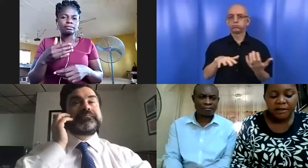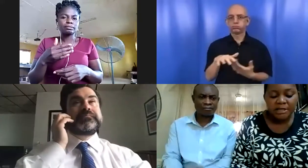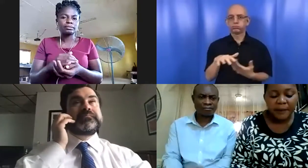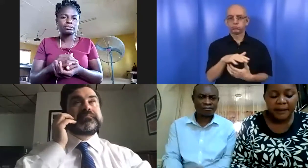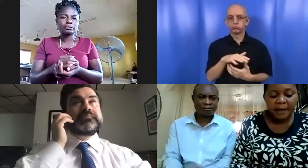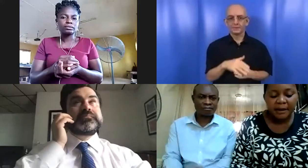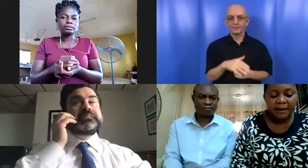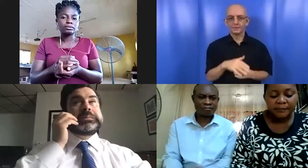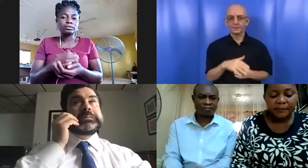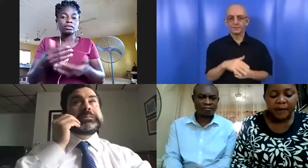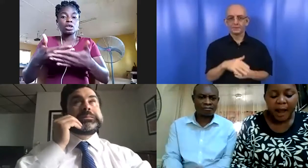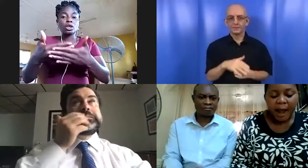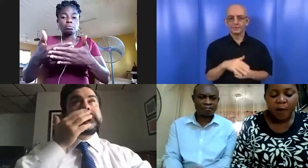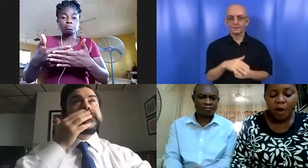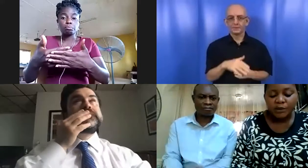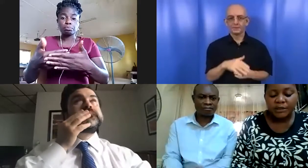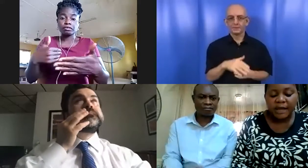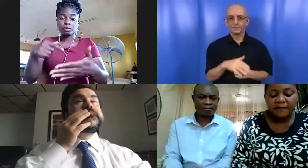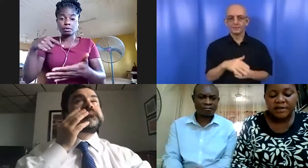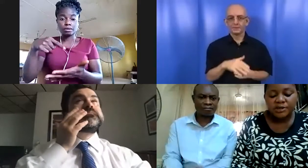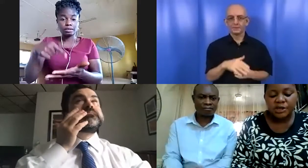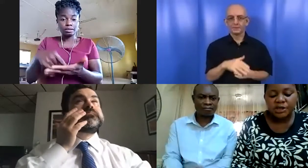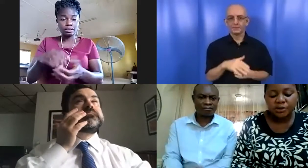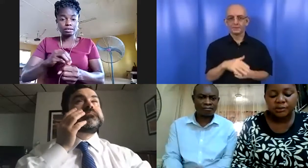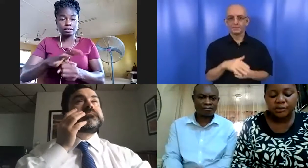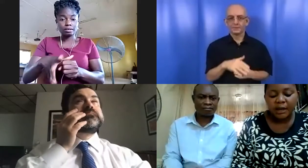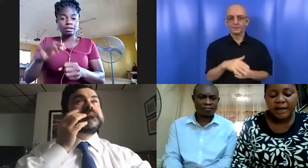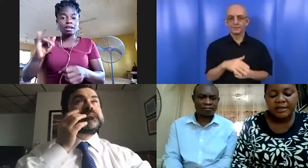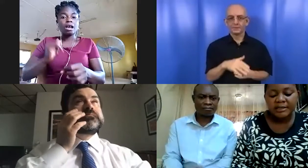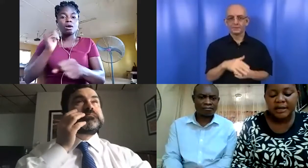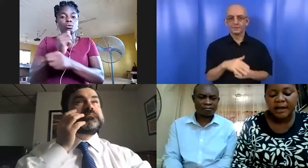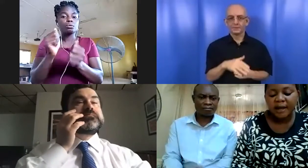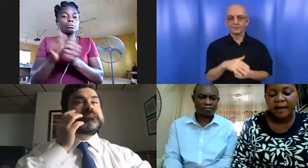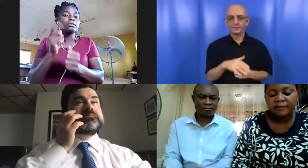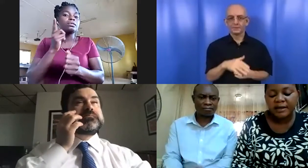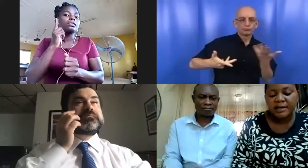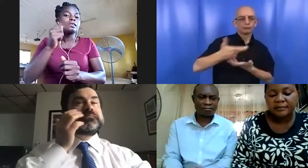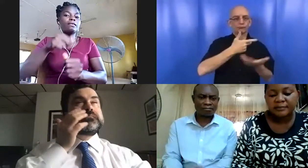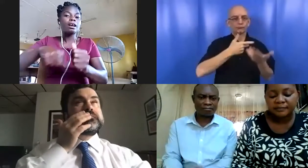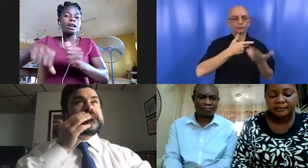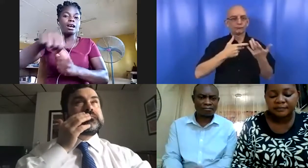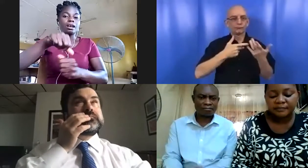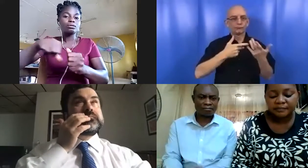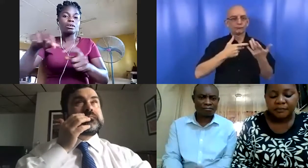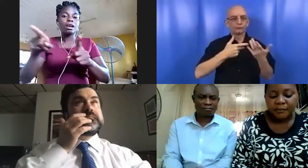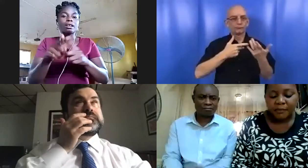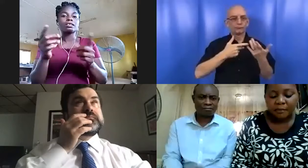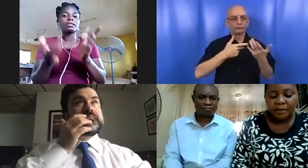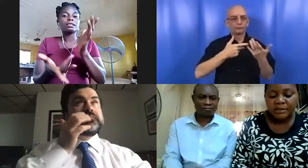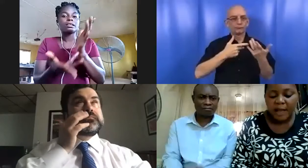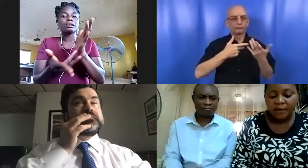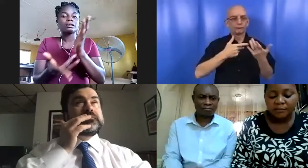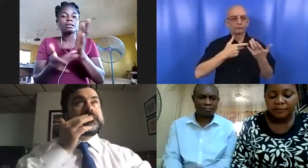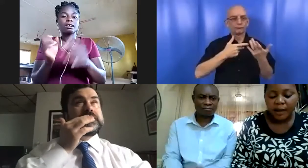Before this pandemic, I worked with the Deaf Association as a technical advisor.